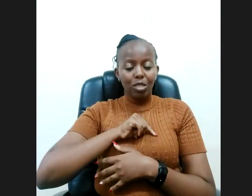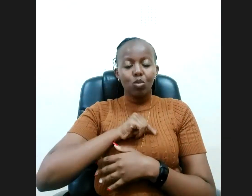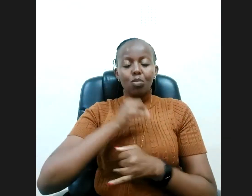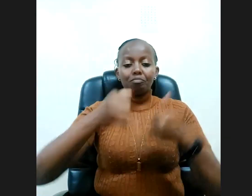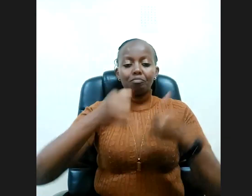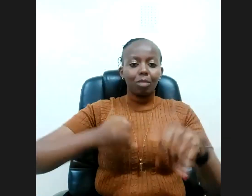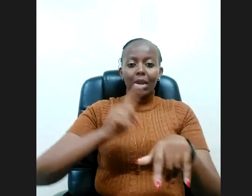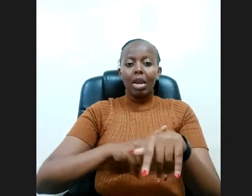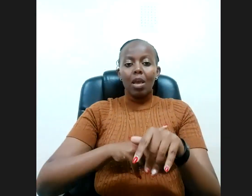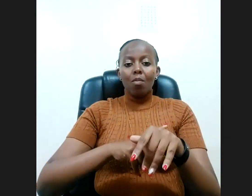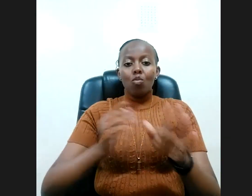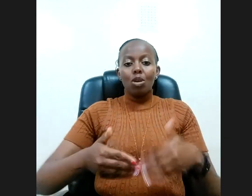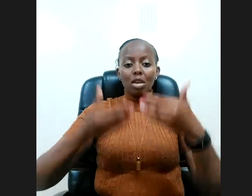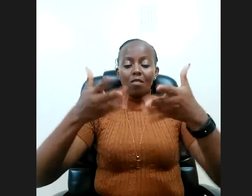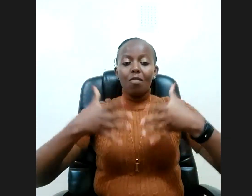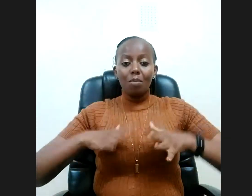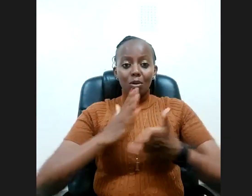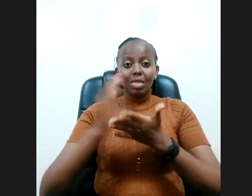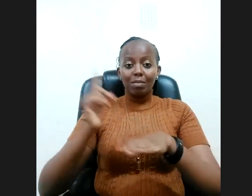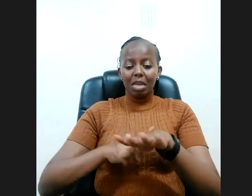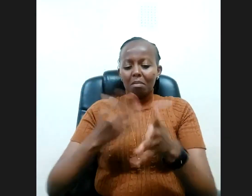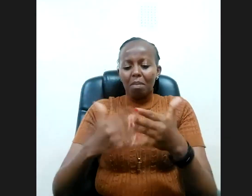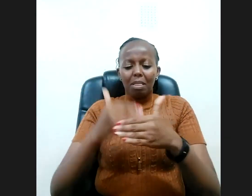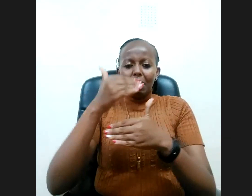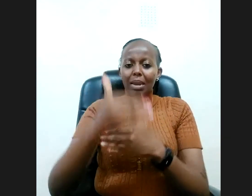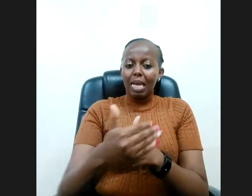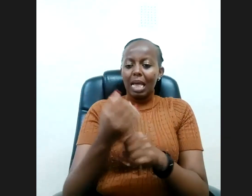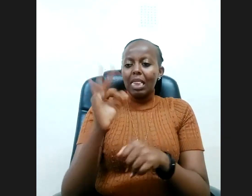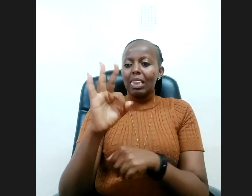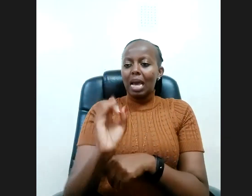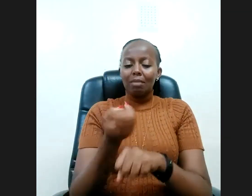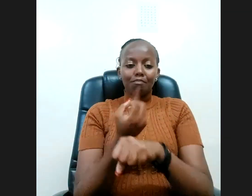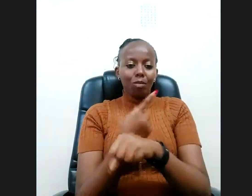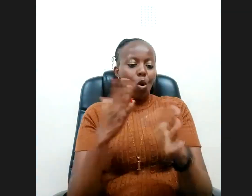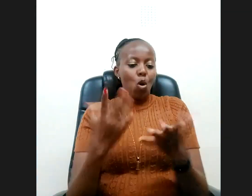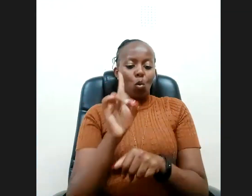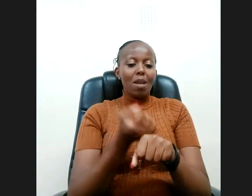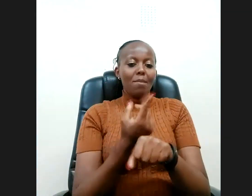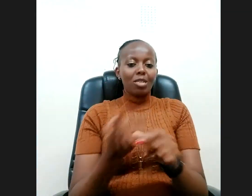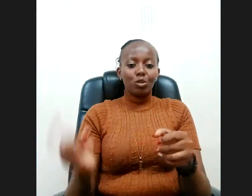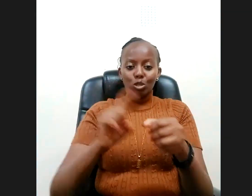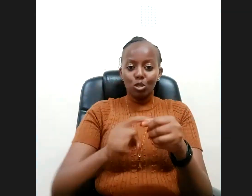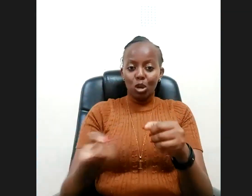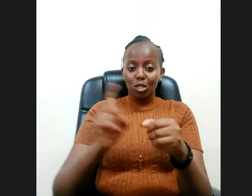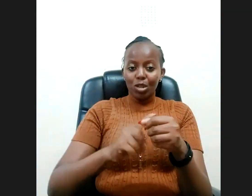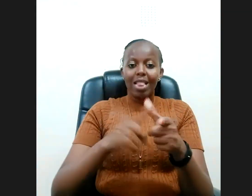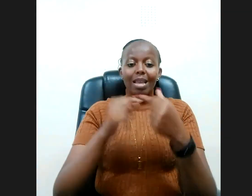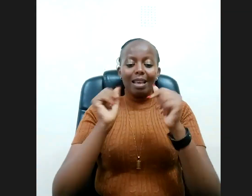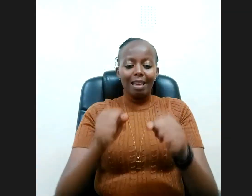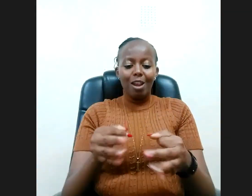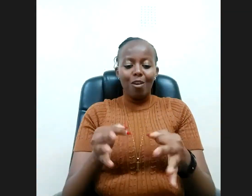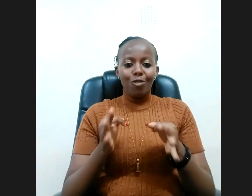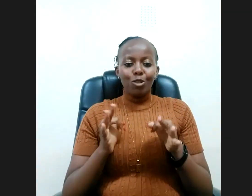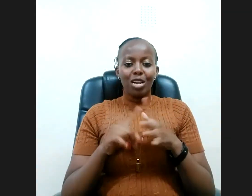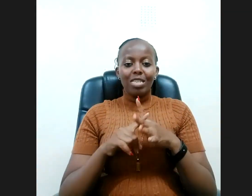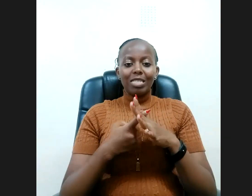give more people some time, probably in the next 30 seconds to 1 minute to join in, and then we can officially start